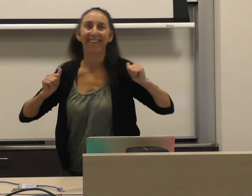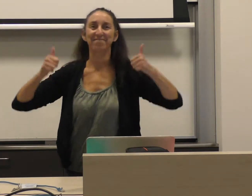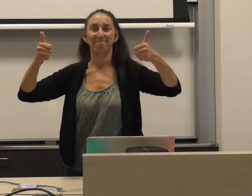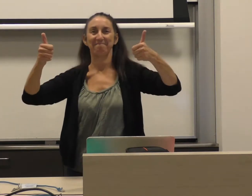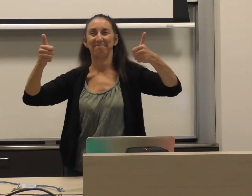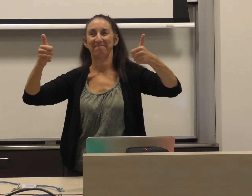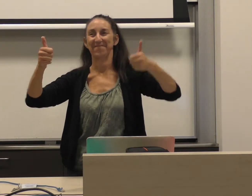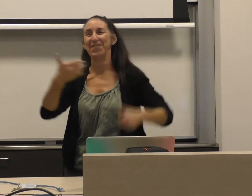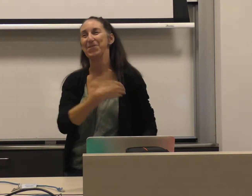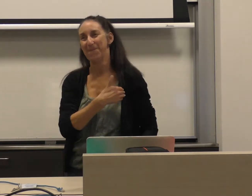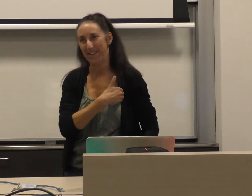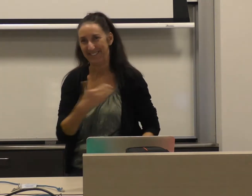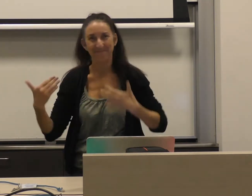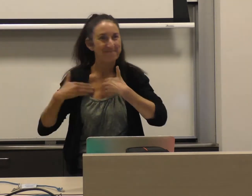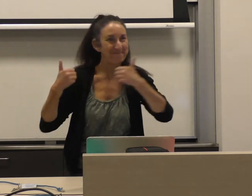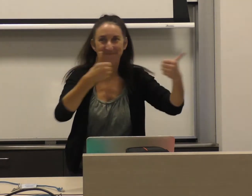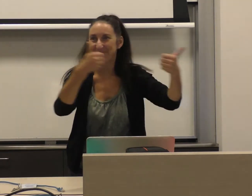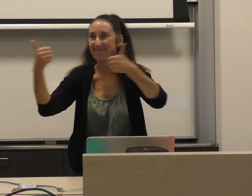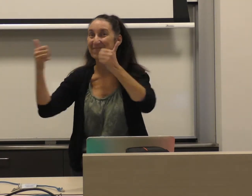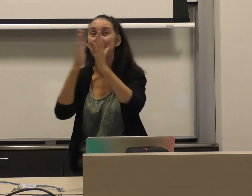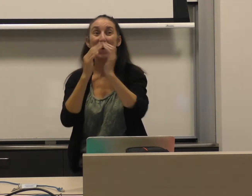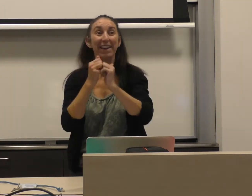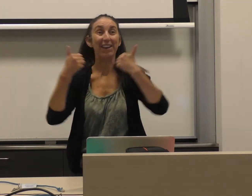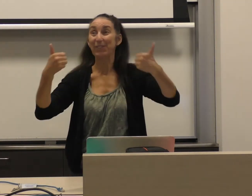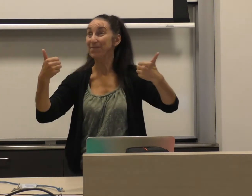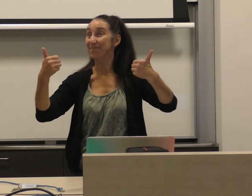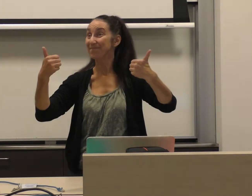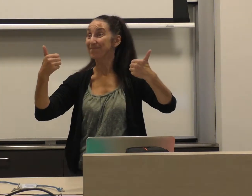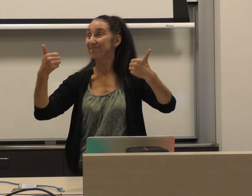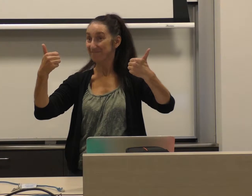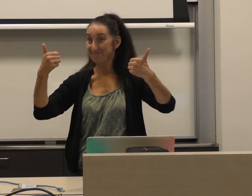Making sure that everyone's awake. Good. Good morning. Hope everyone's had a good weekend